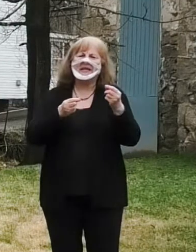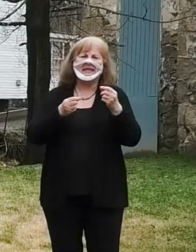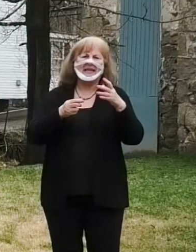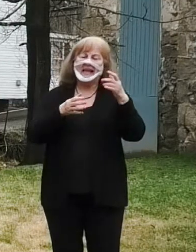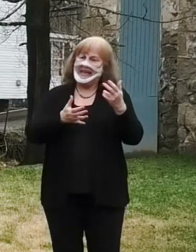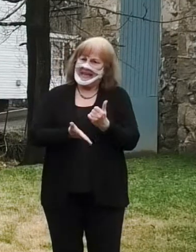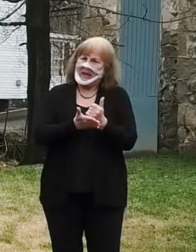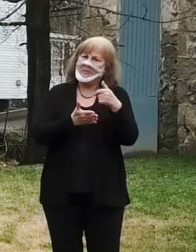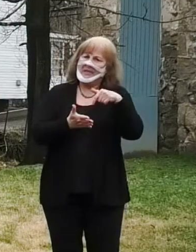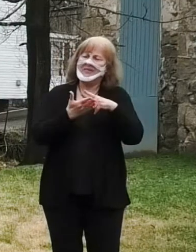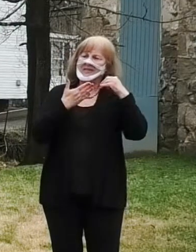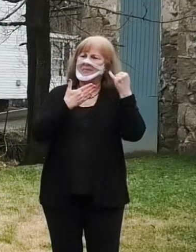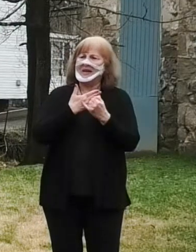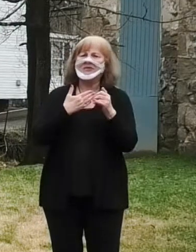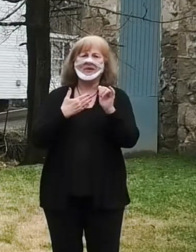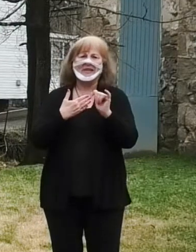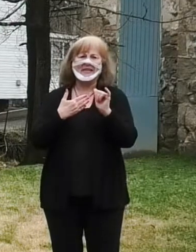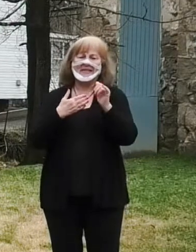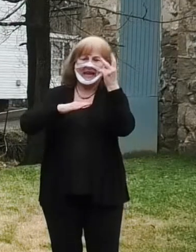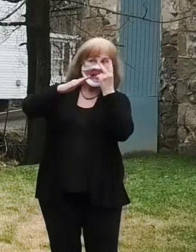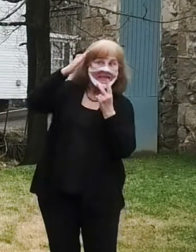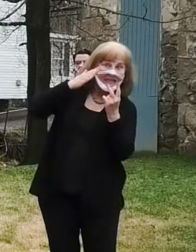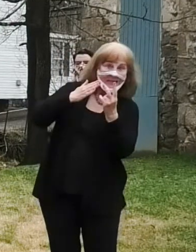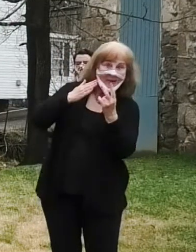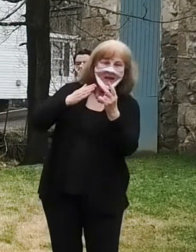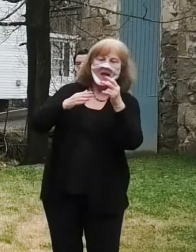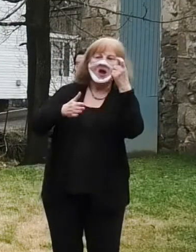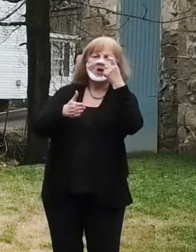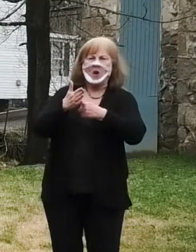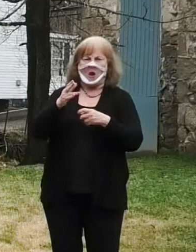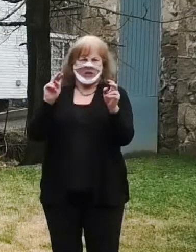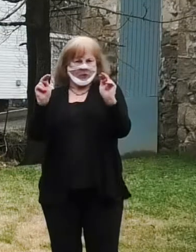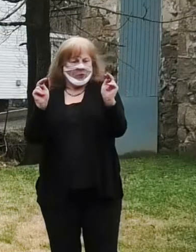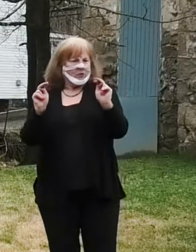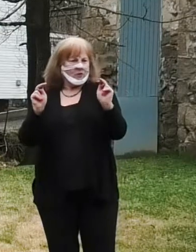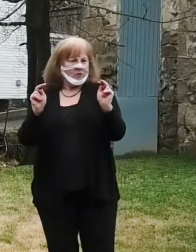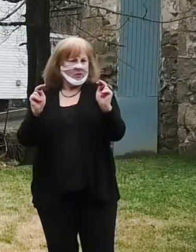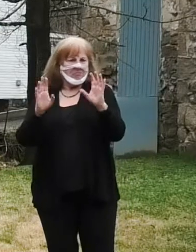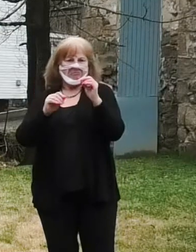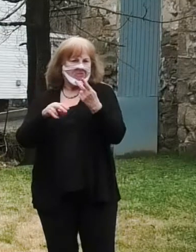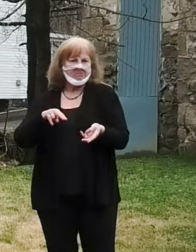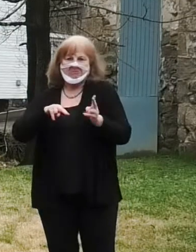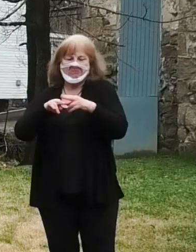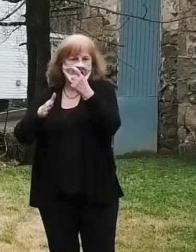this project is also anticipated to be cost neutral.